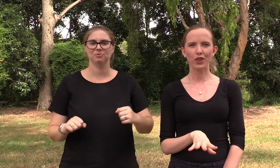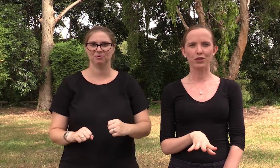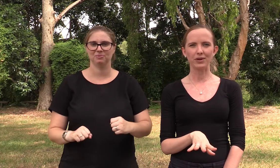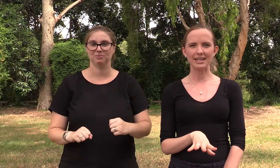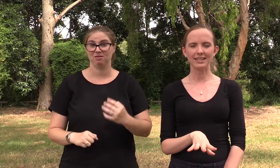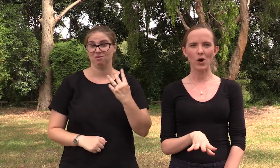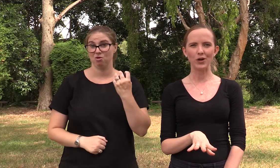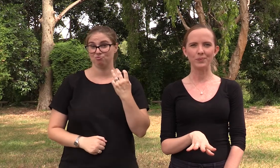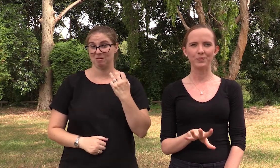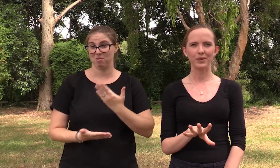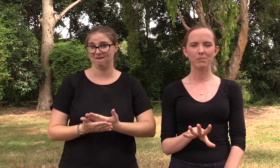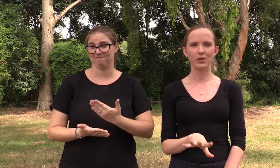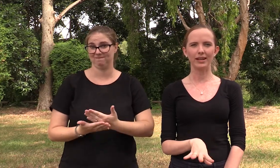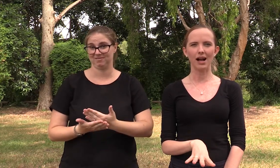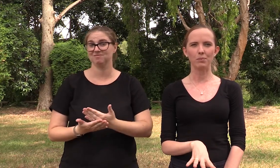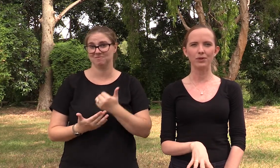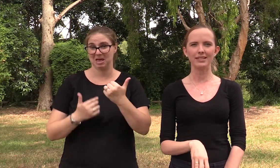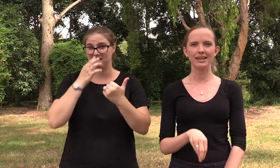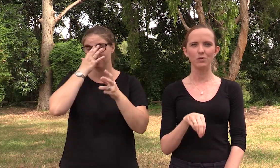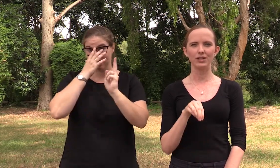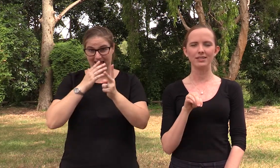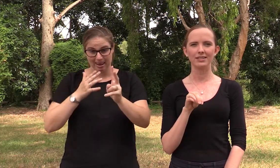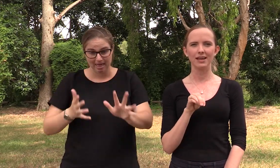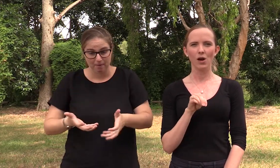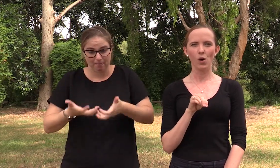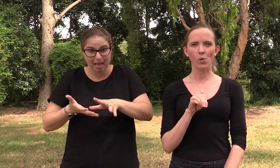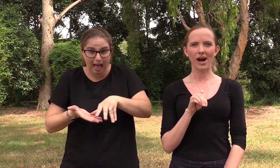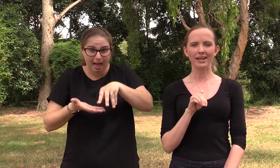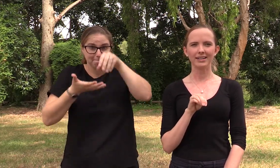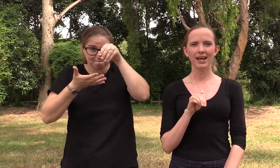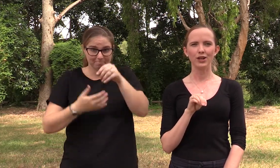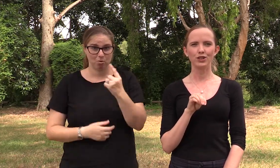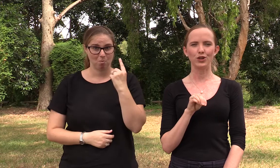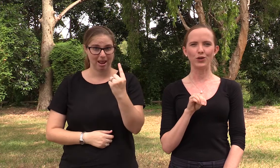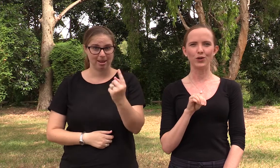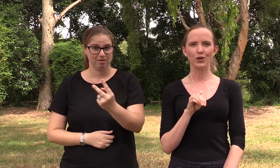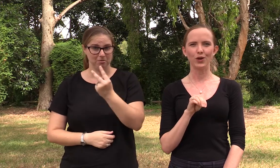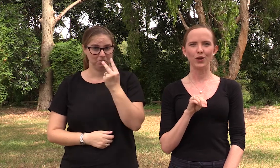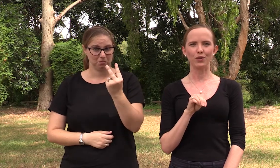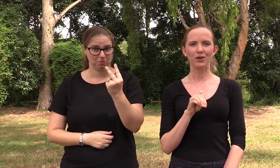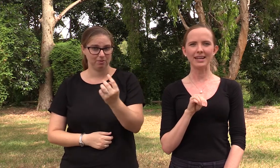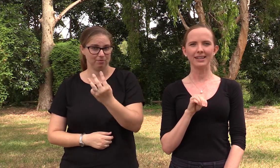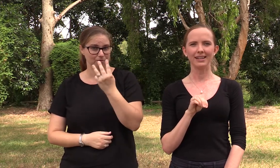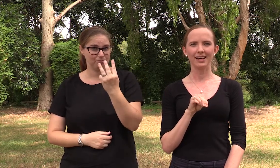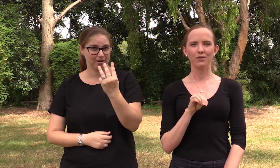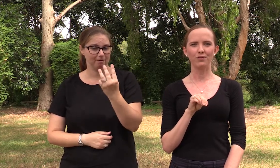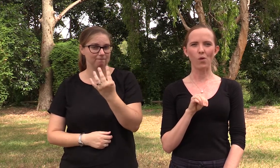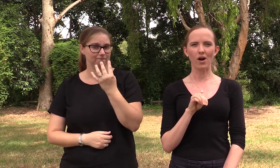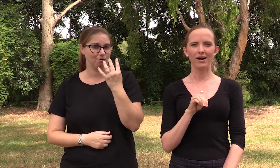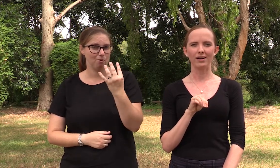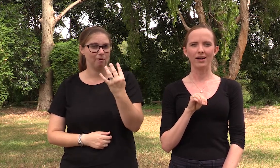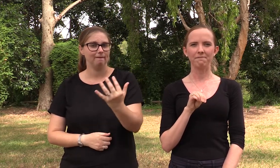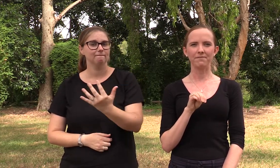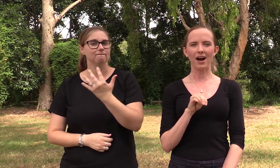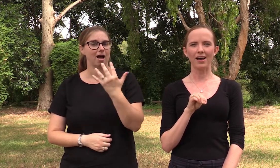We've got 3 to go. Pulling upwards and inwards. 1, 2, 3,